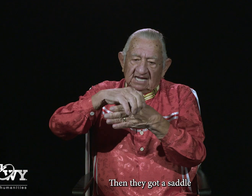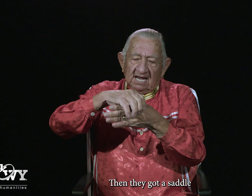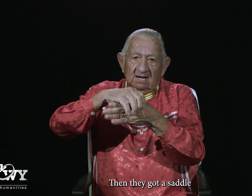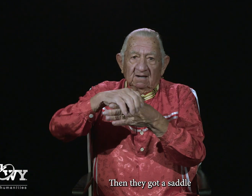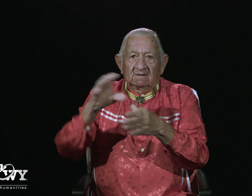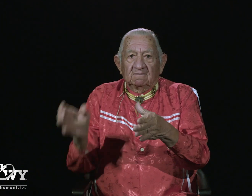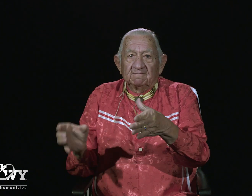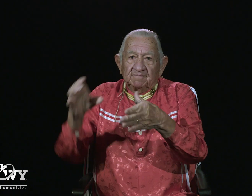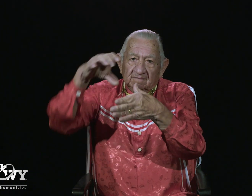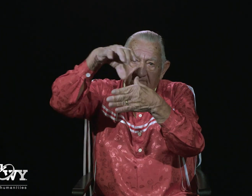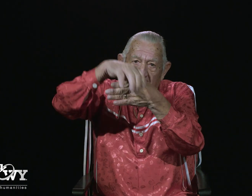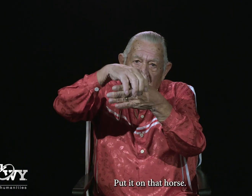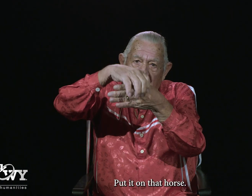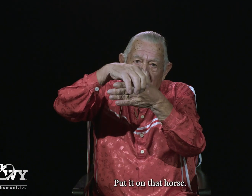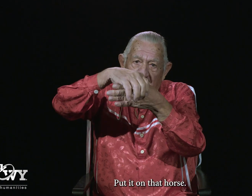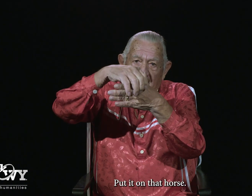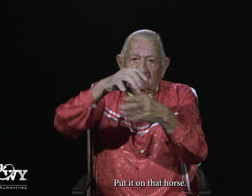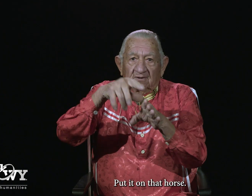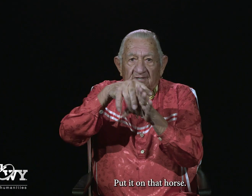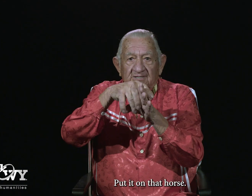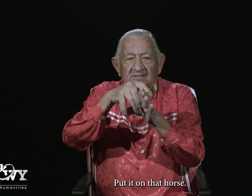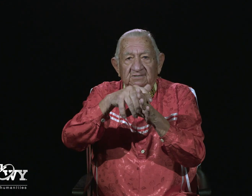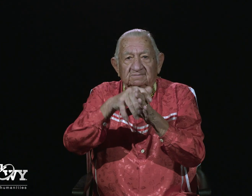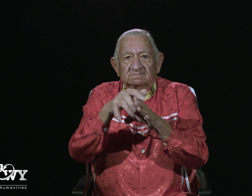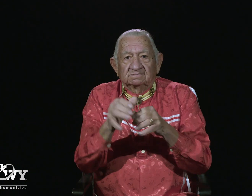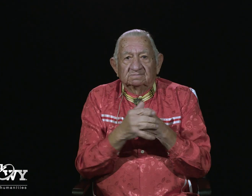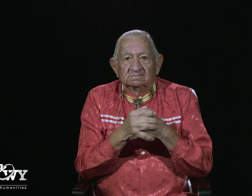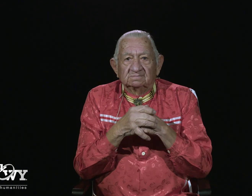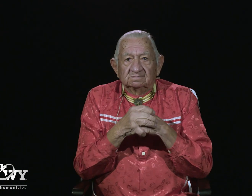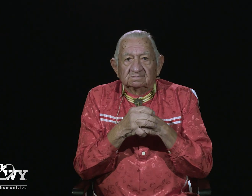saddle, put it on that horse.